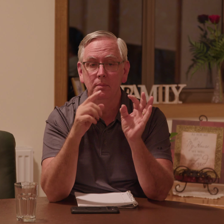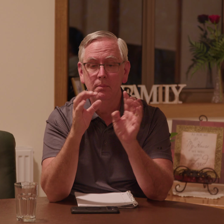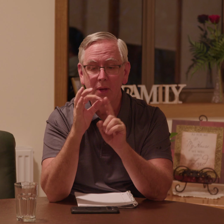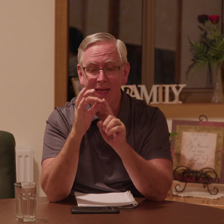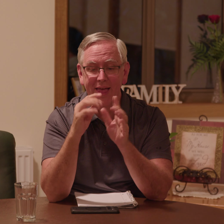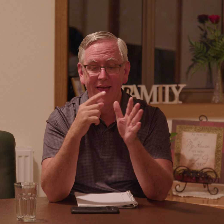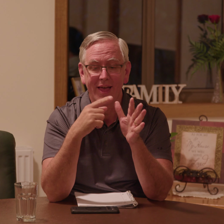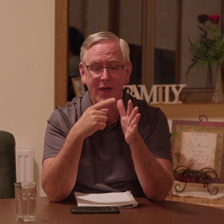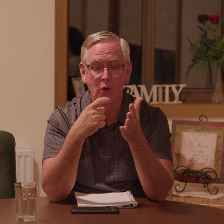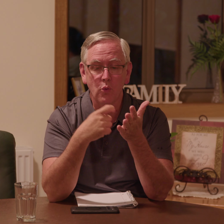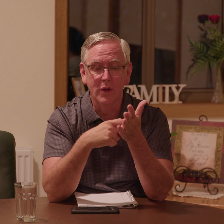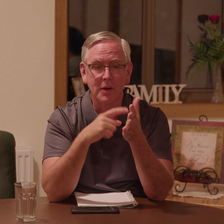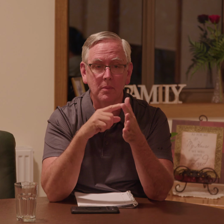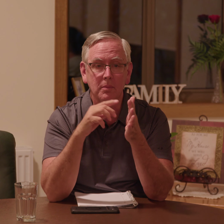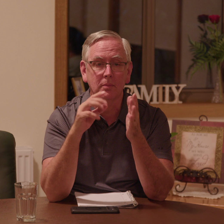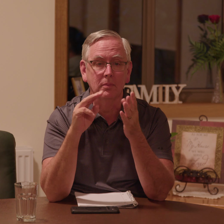5 parameters